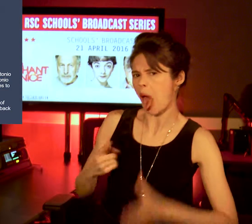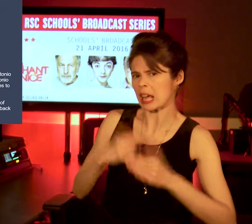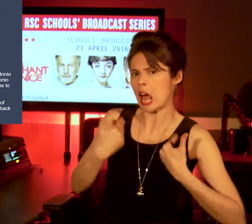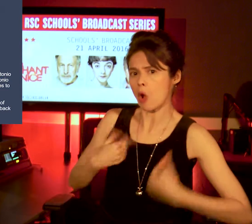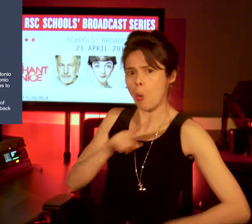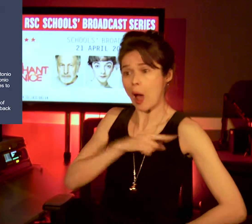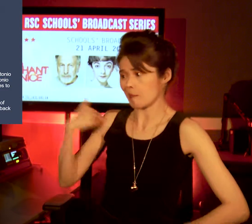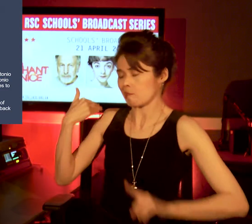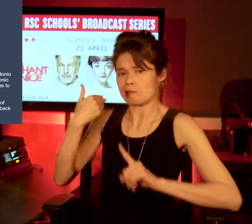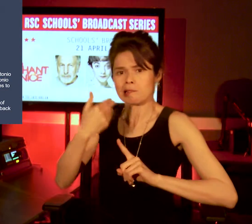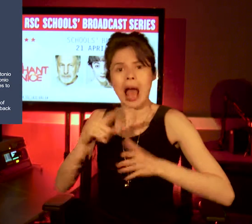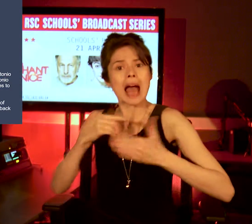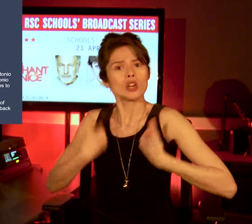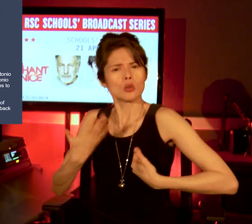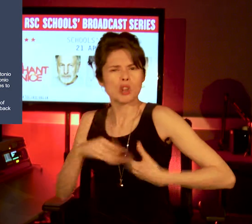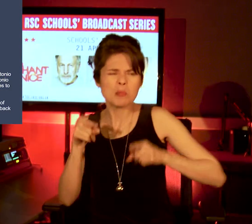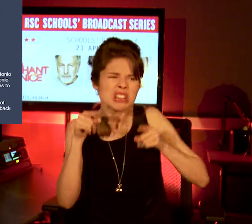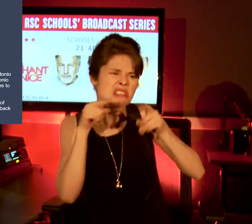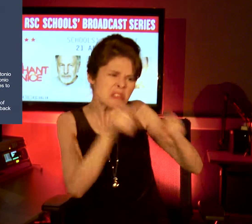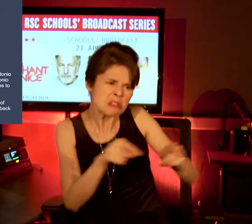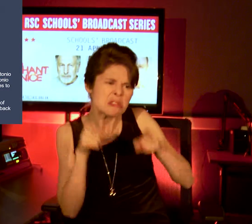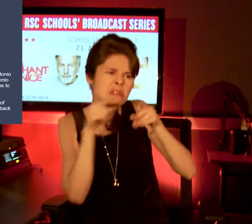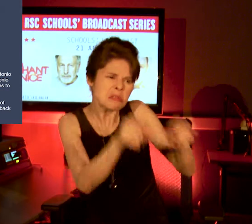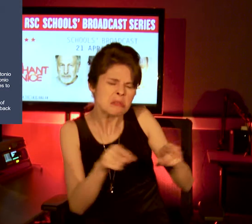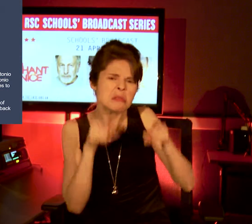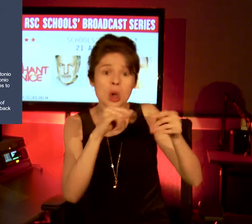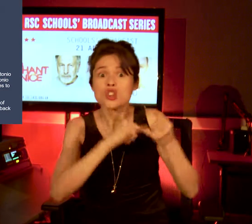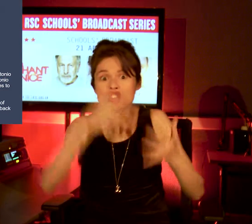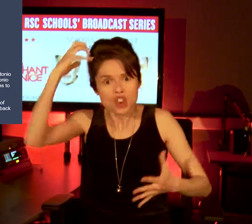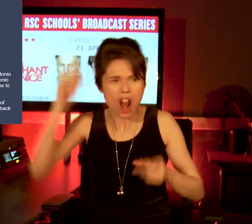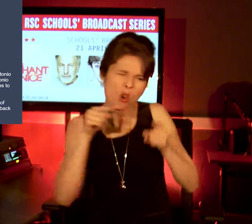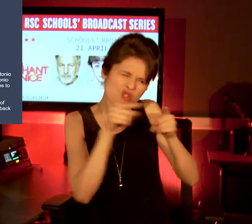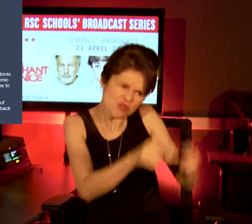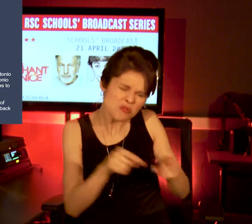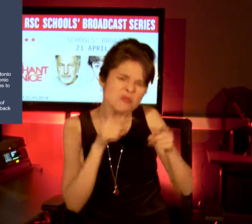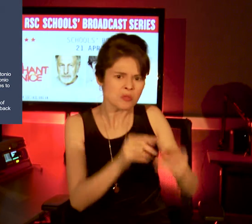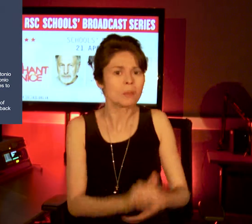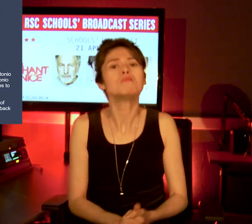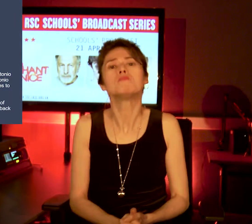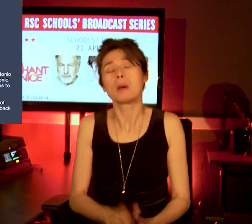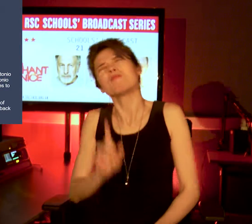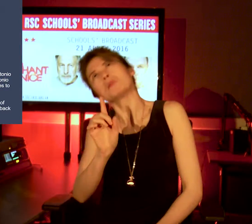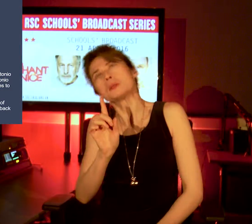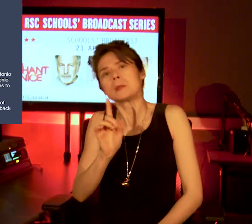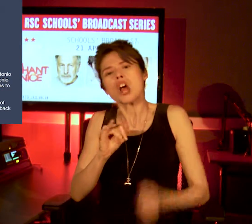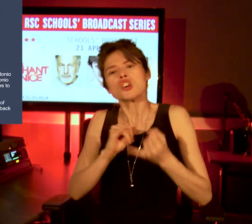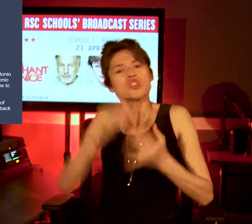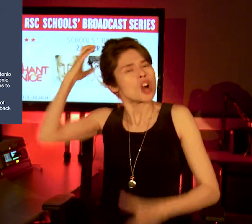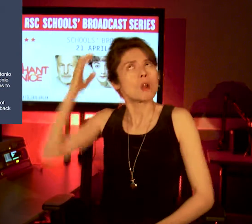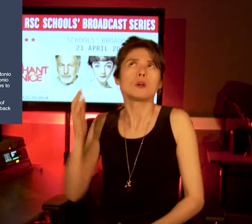Shylock doesn't like Antonio because of the way he has treated him in the past, but he